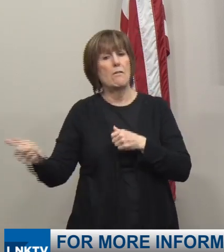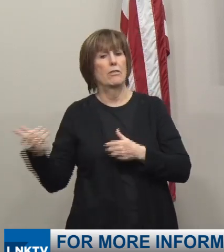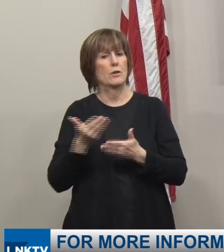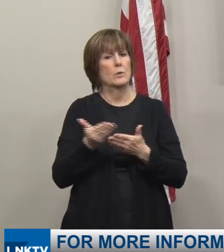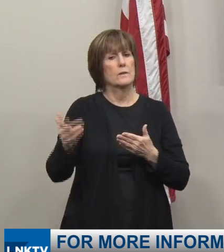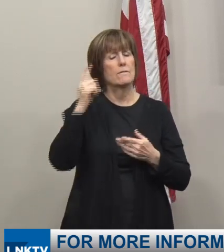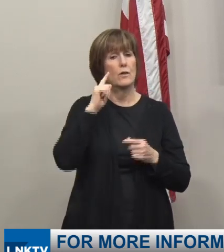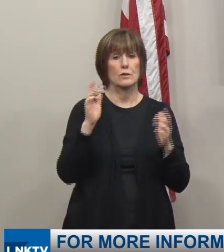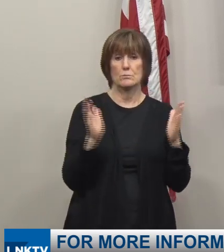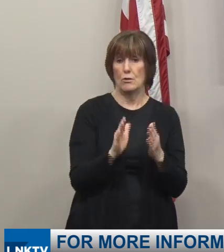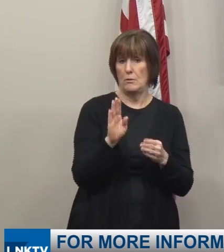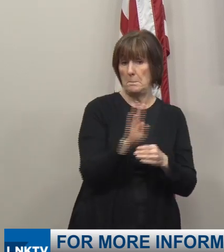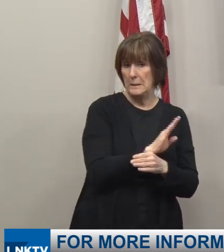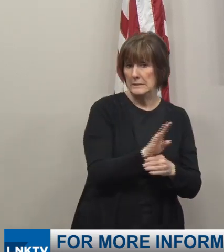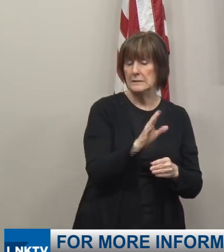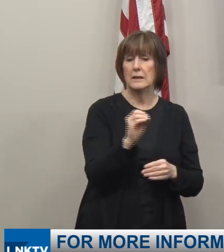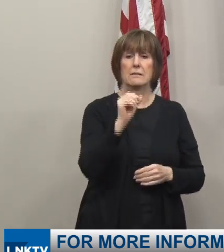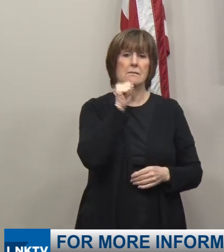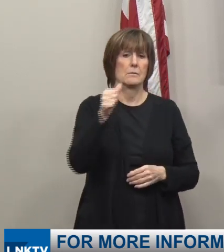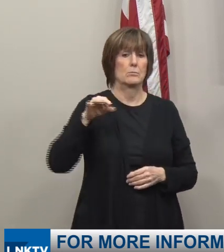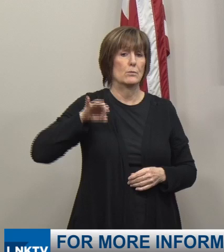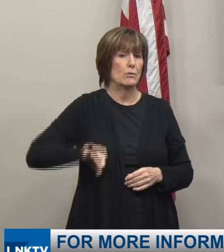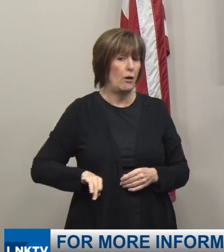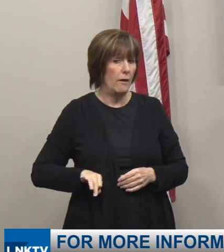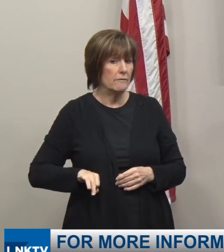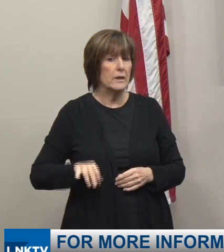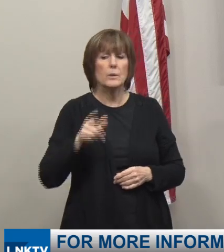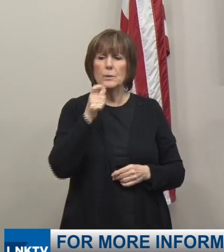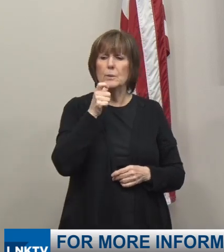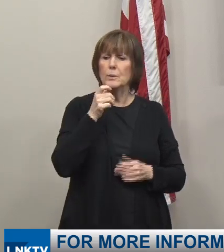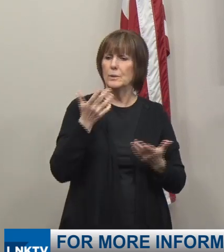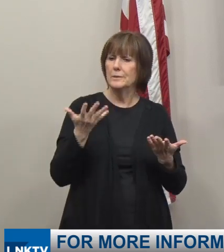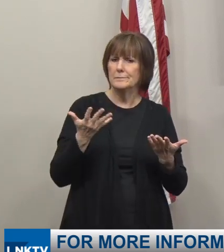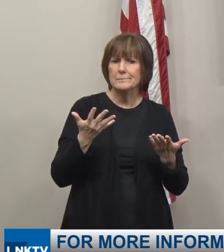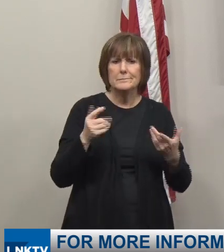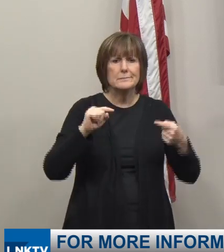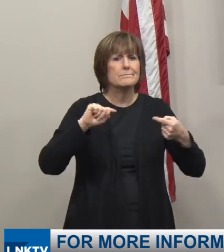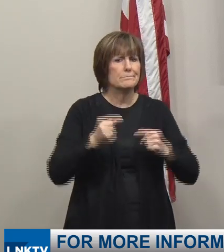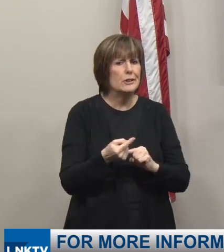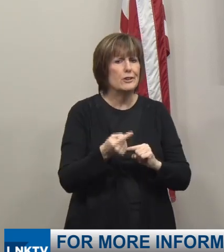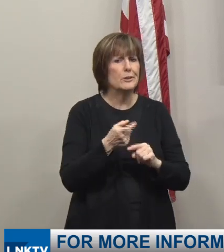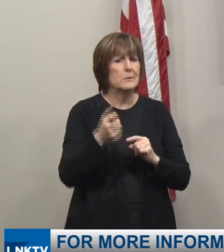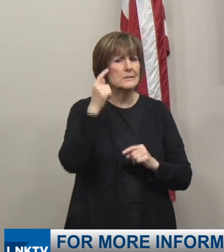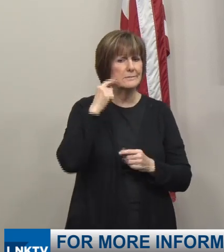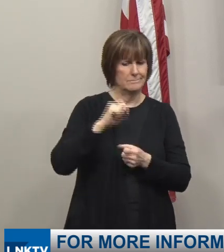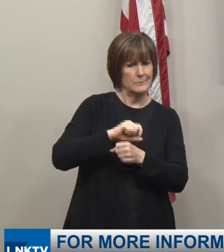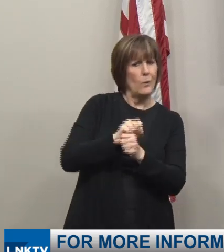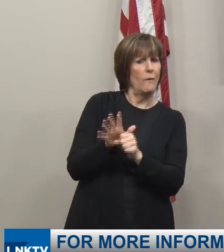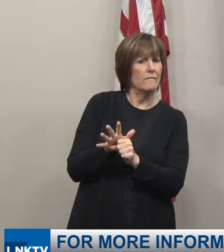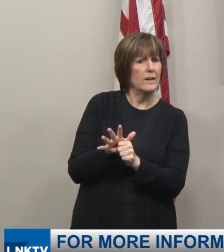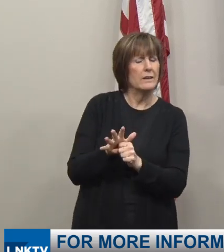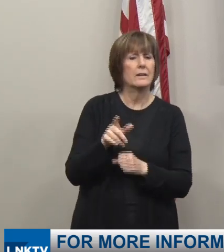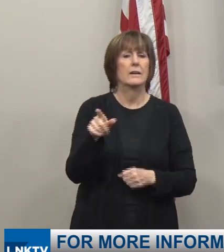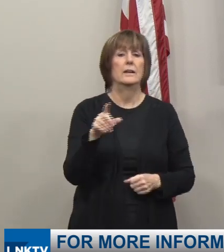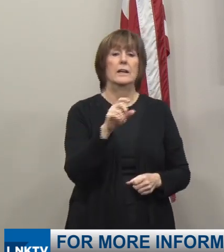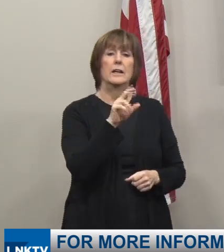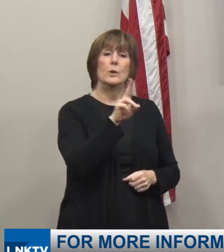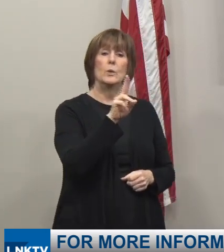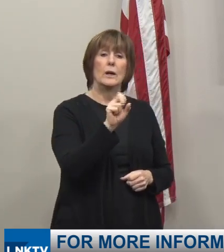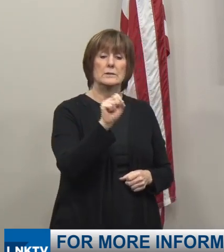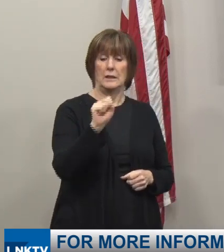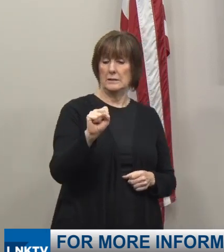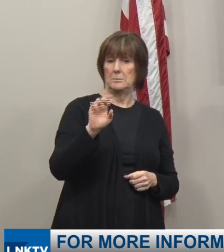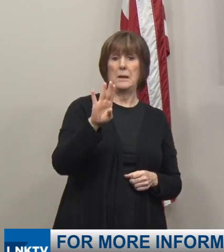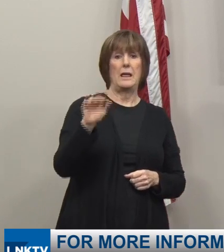small businesses and nonprofit organizations that are suffering as a result of COVID-19. The U.S. Small Business Administration,